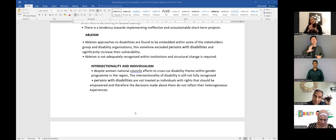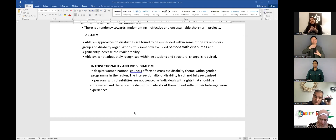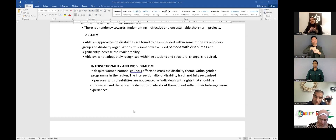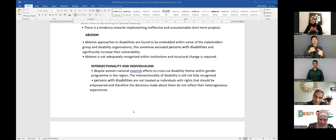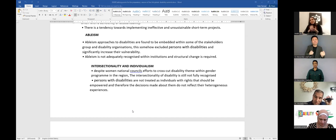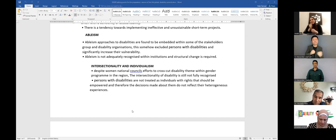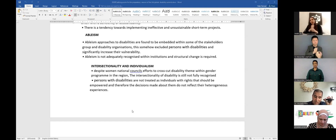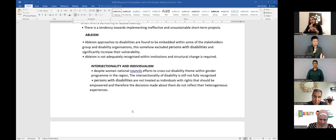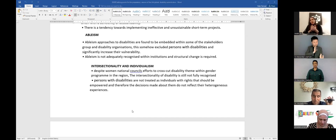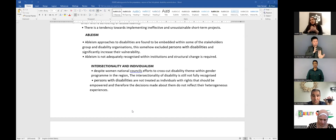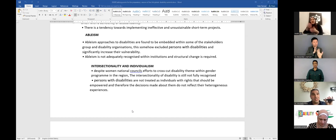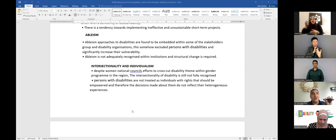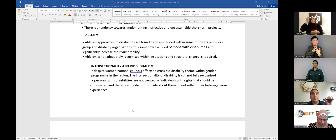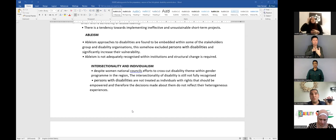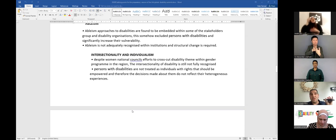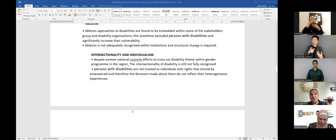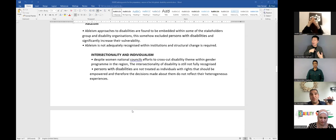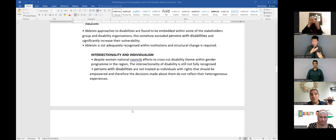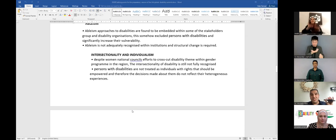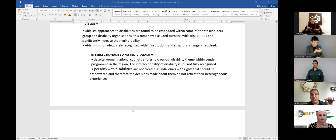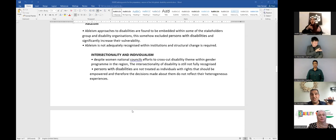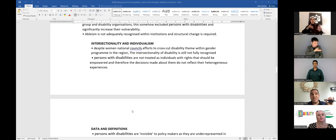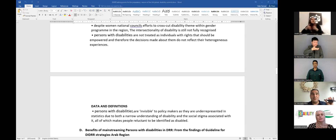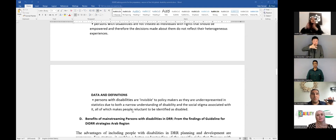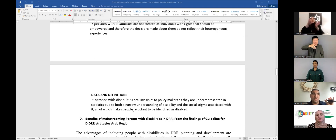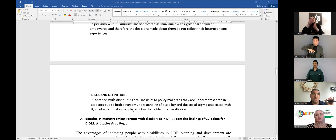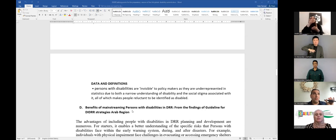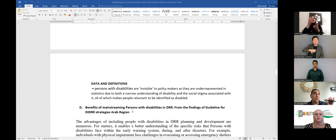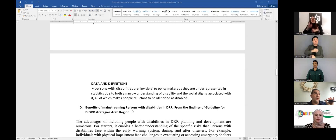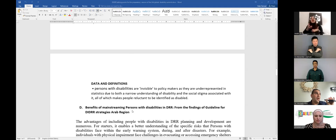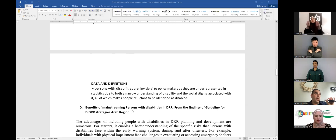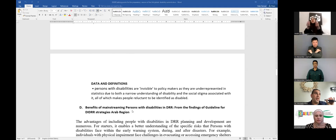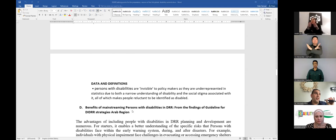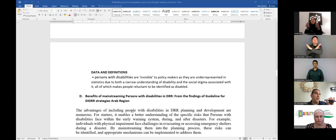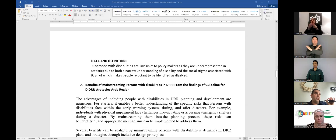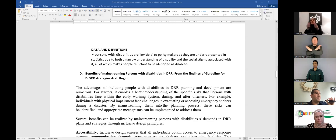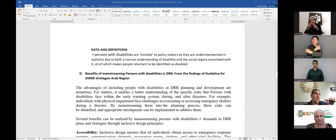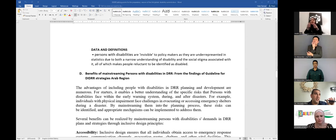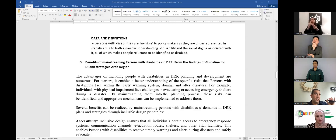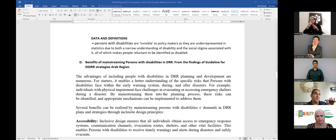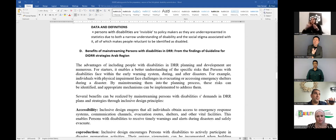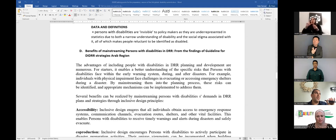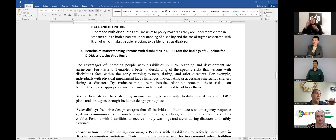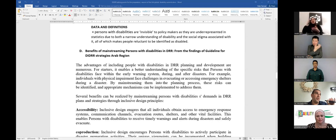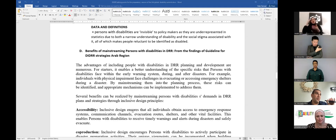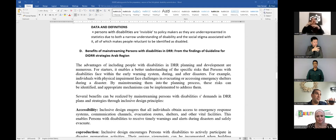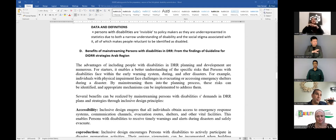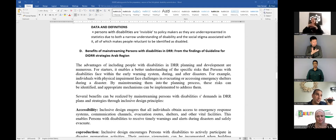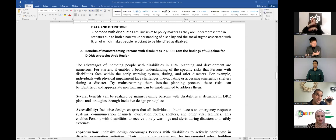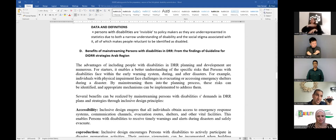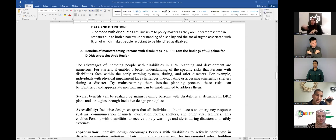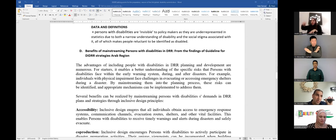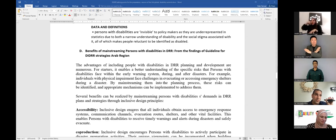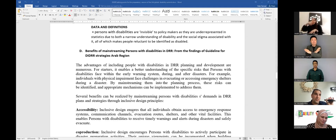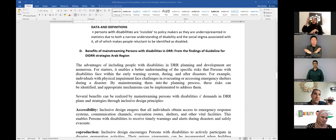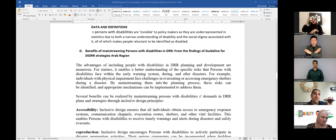feel that they have empowered. I'm talking here about resilience, and I'm sure that you all aware of the